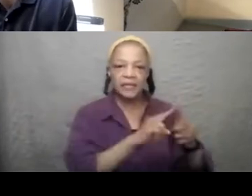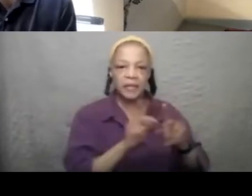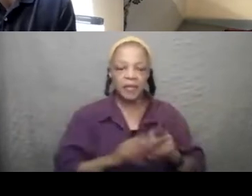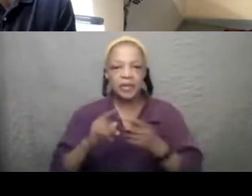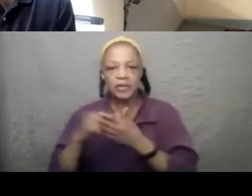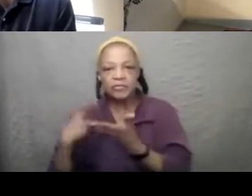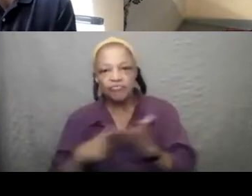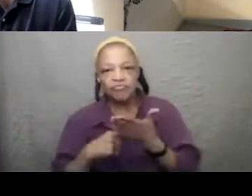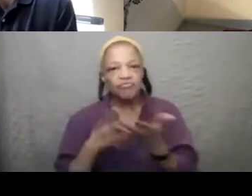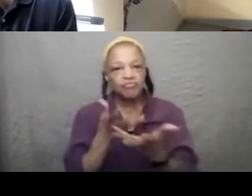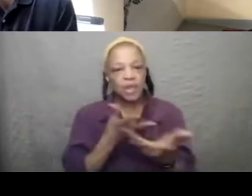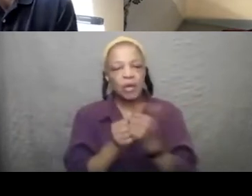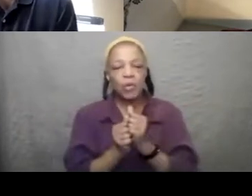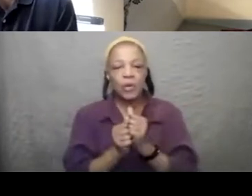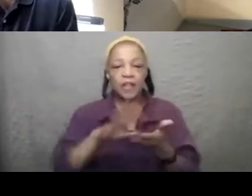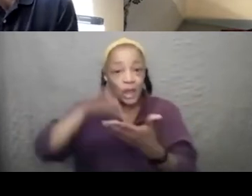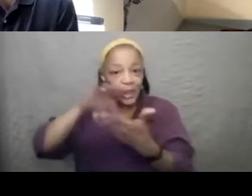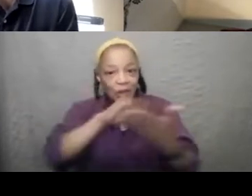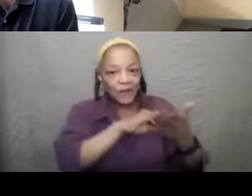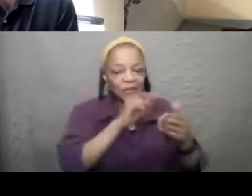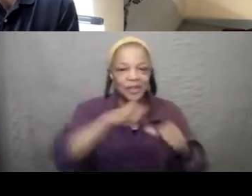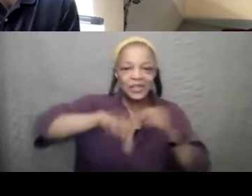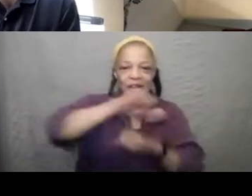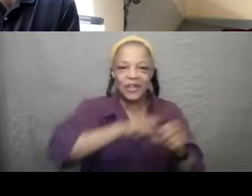from and co-create in this together.